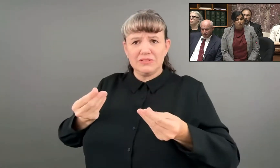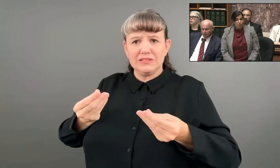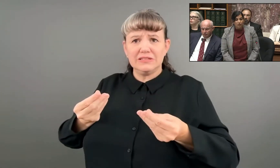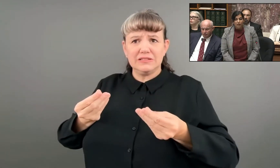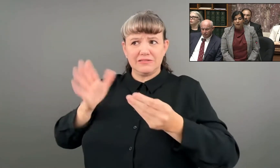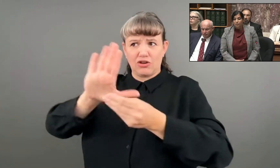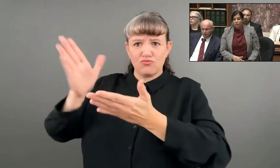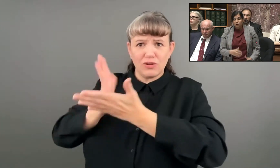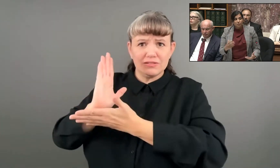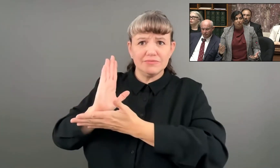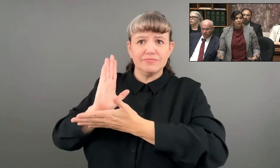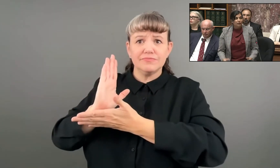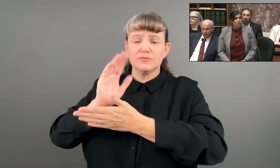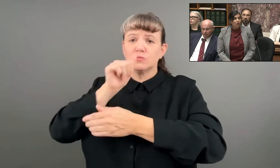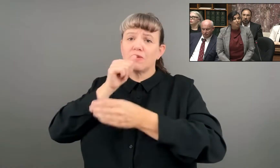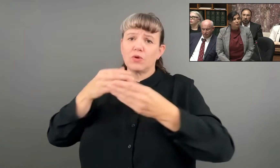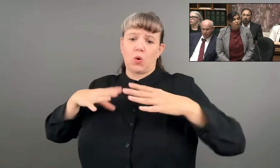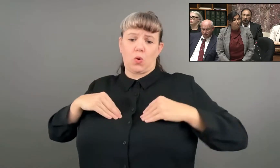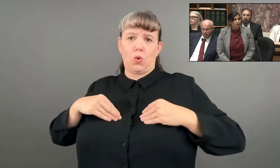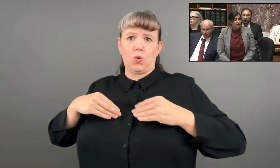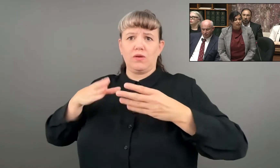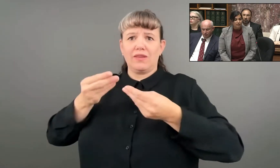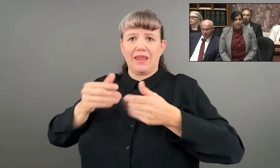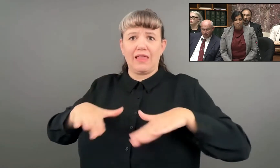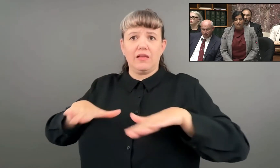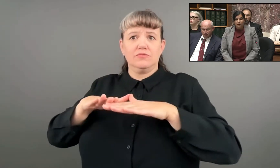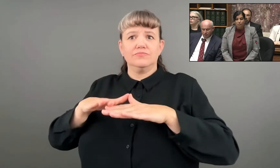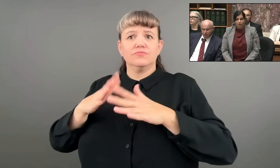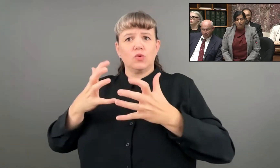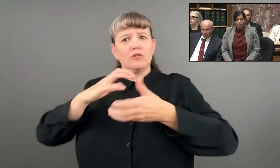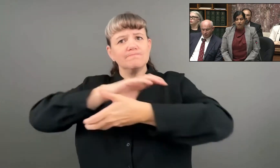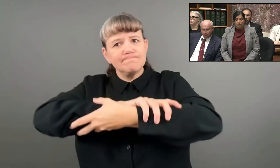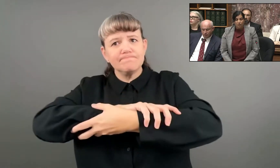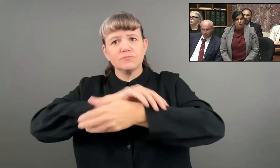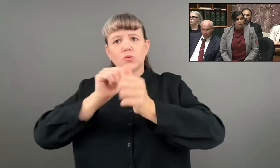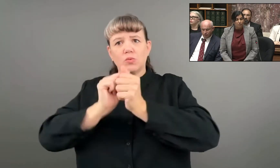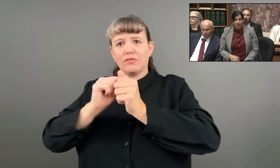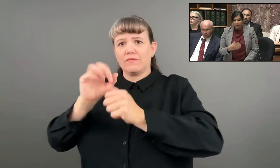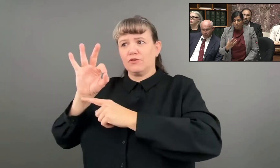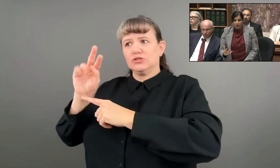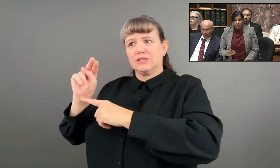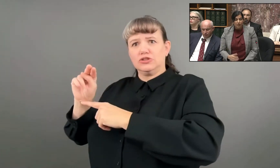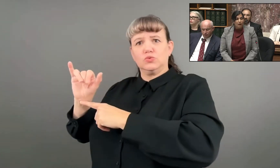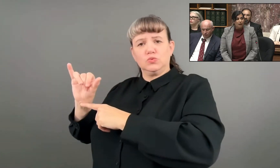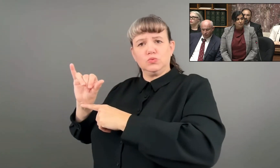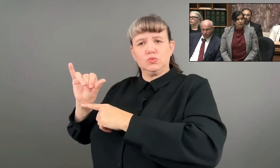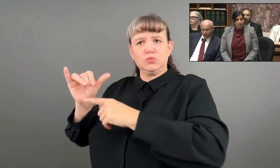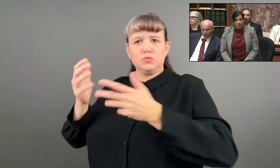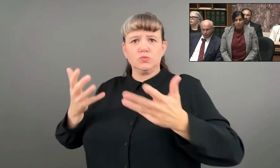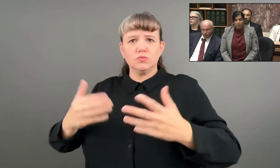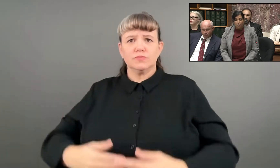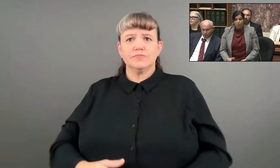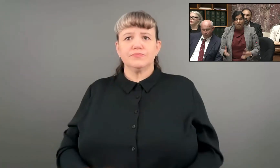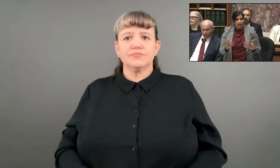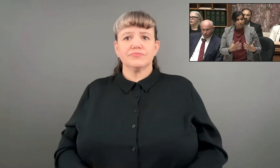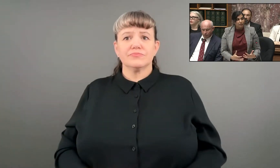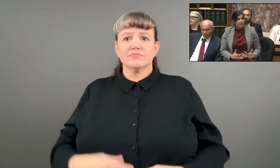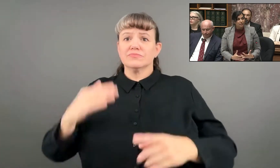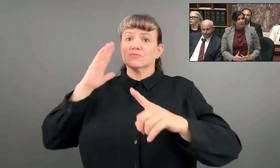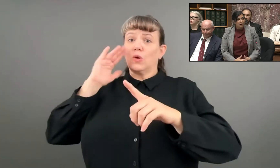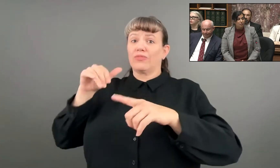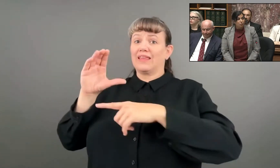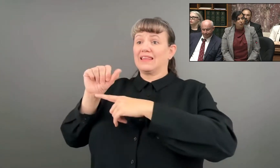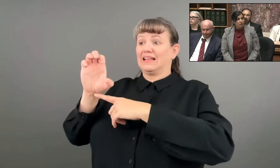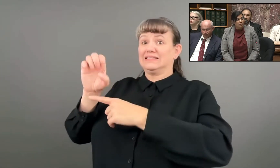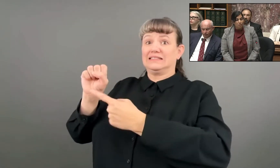pathway forward. Mr. Speaker, it's not new that cases in British Columbia have come up to the court and